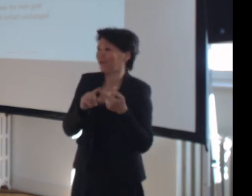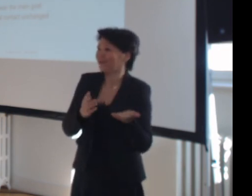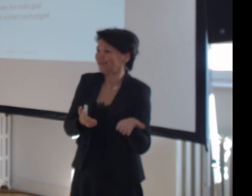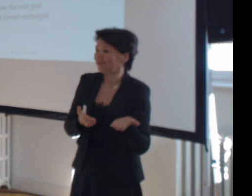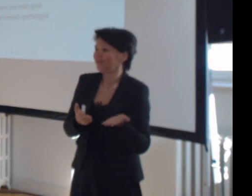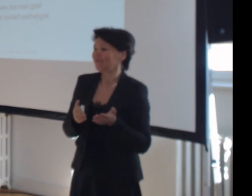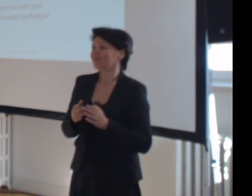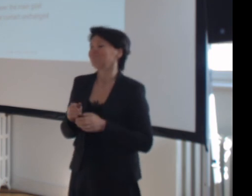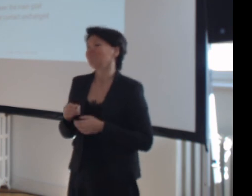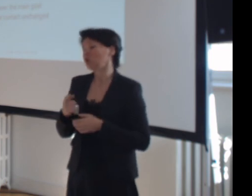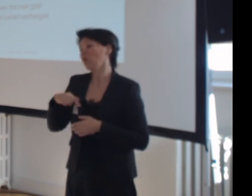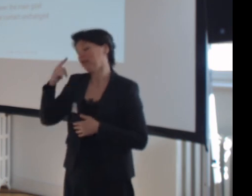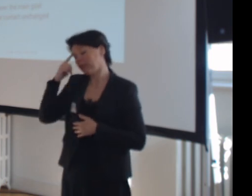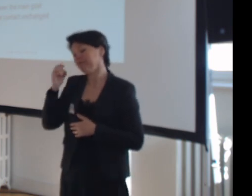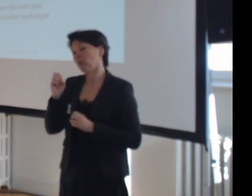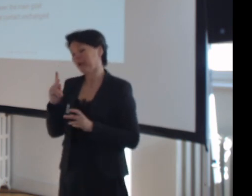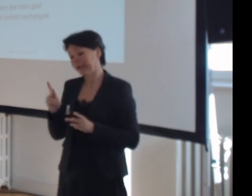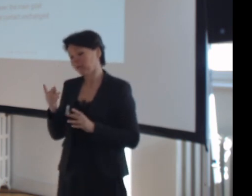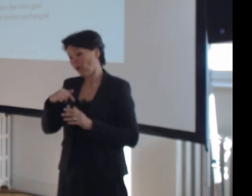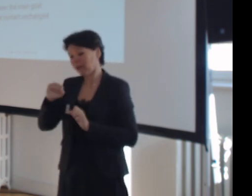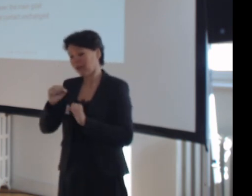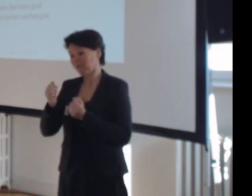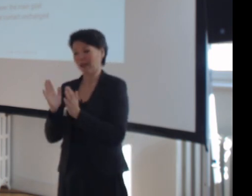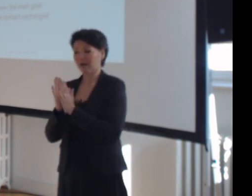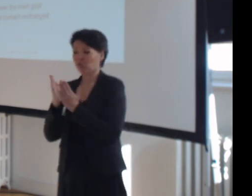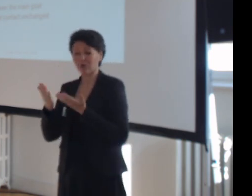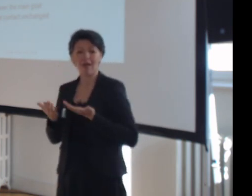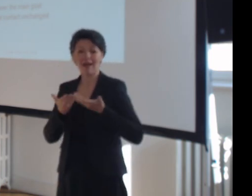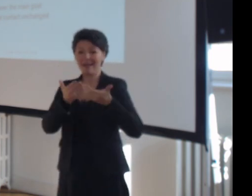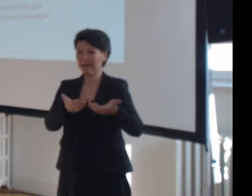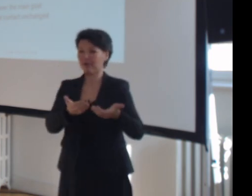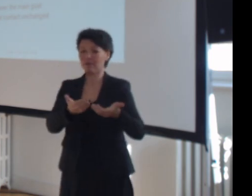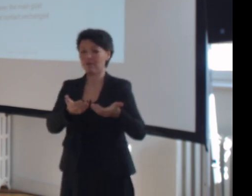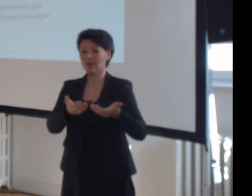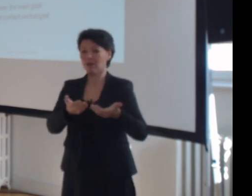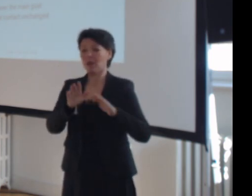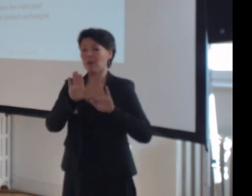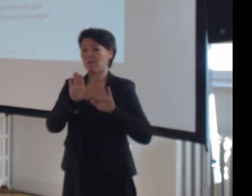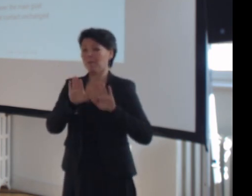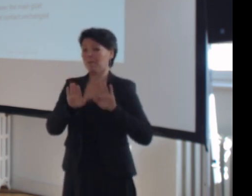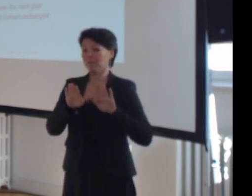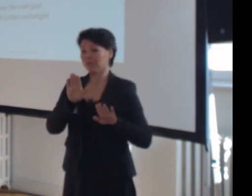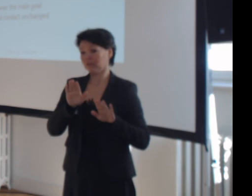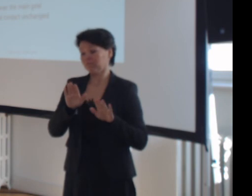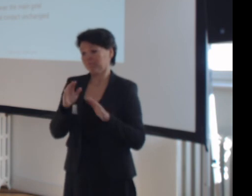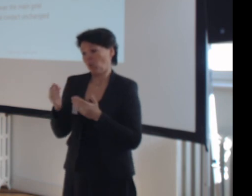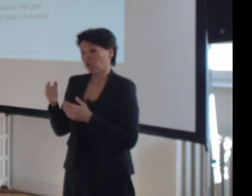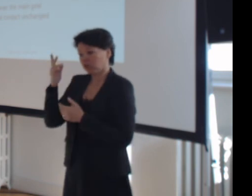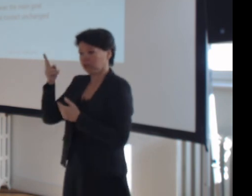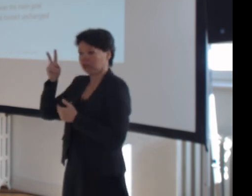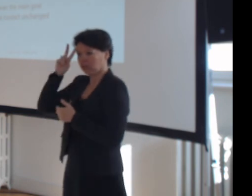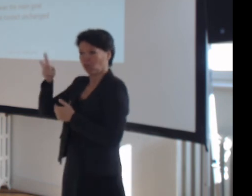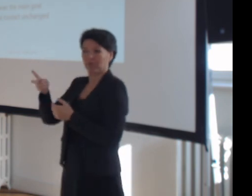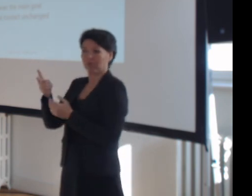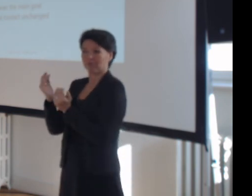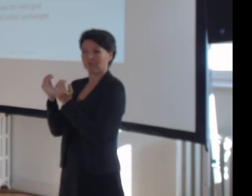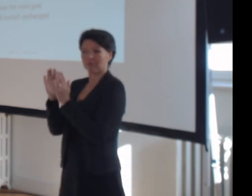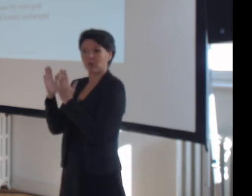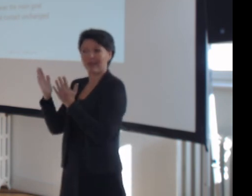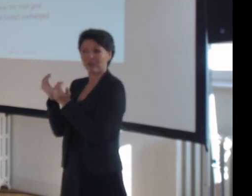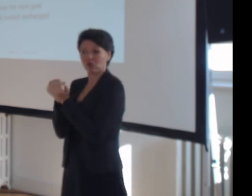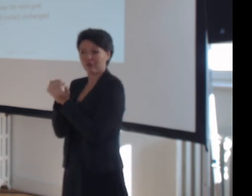there's a part of our audience we cannot reach anymore. We just thought, if not with our classical library service,